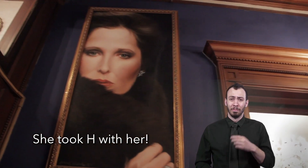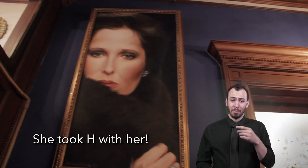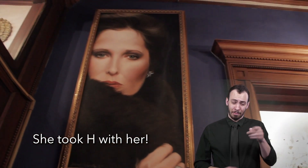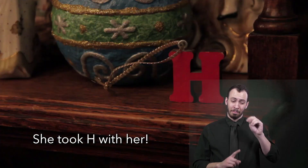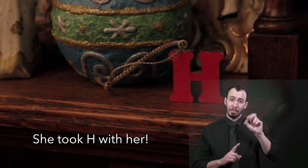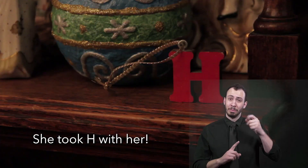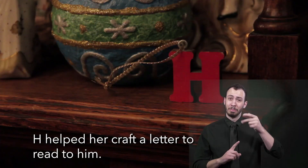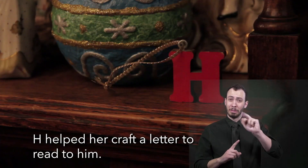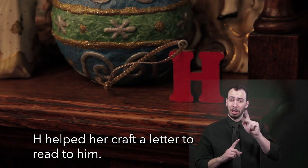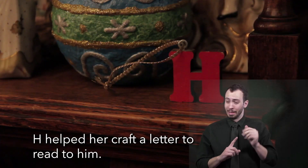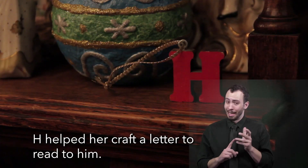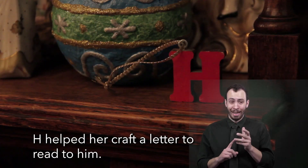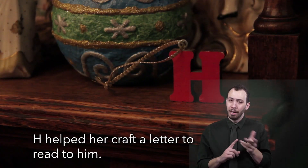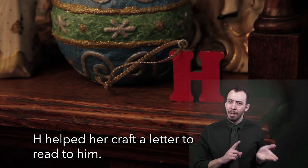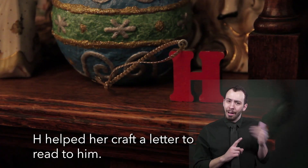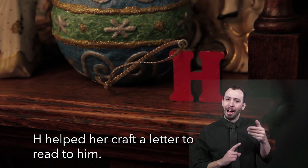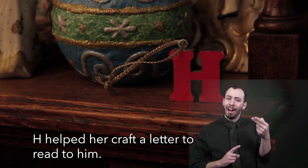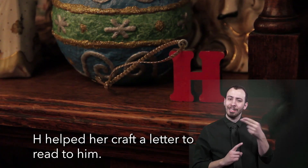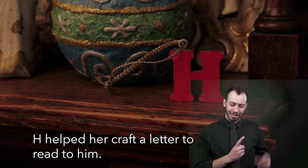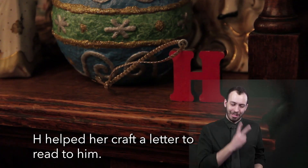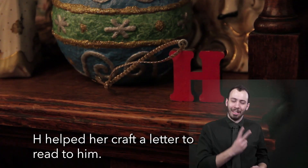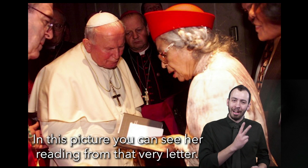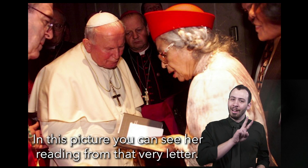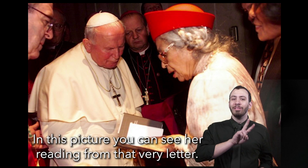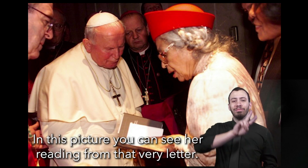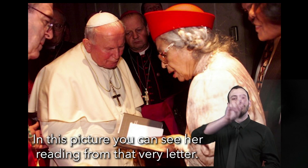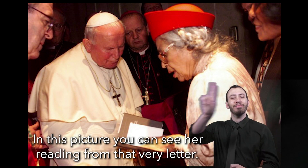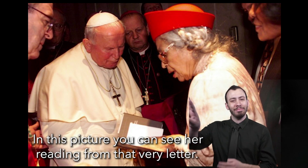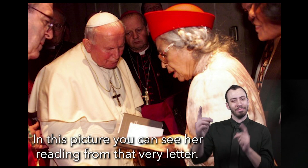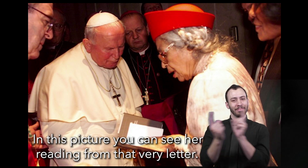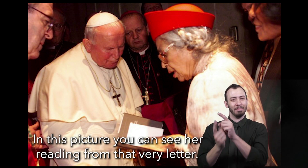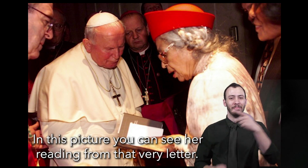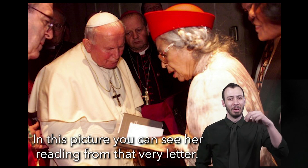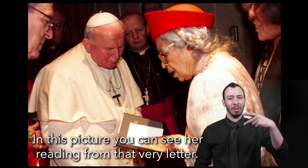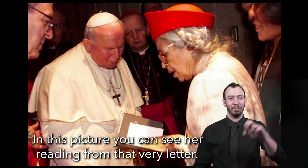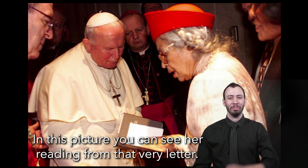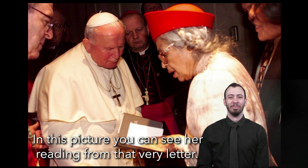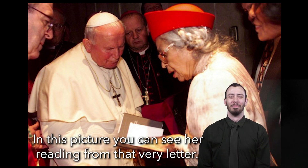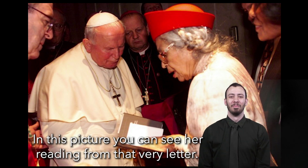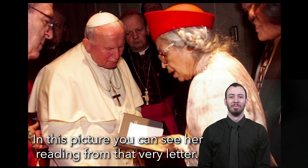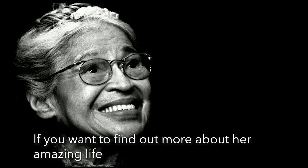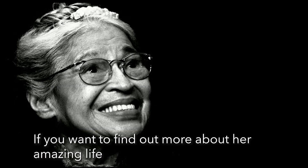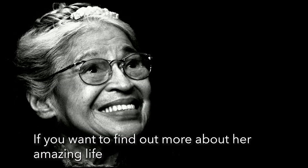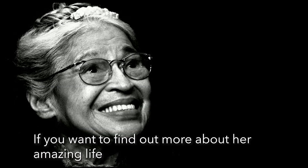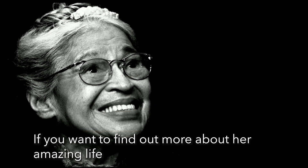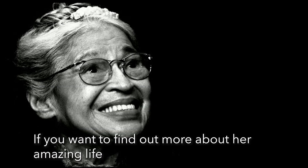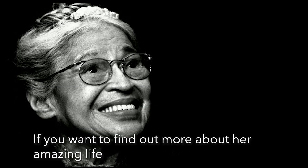her. H helped her craft a letter to read to him. In this picture, you can see her reading from that very letter. If